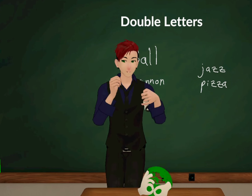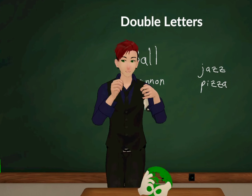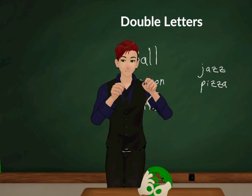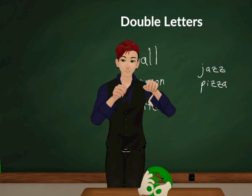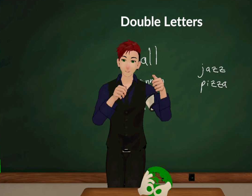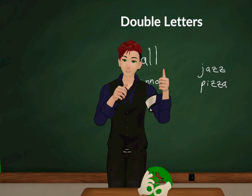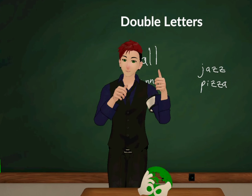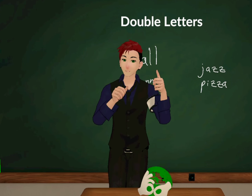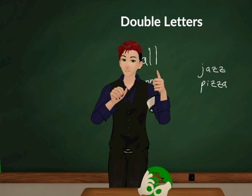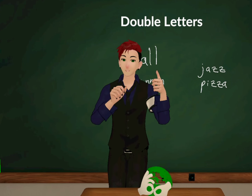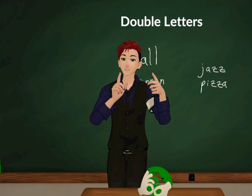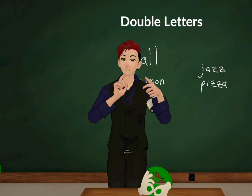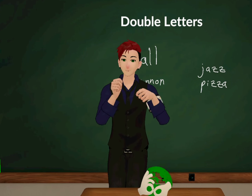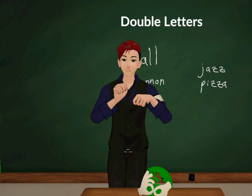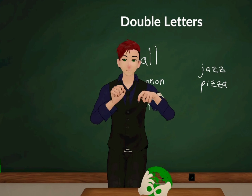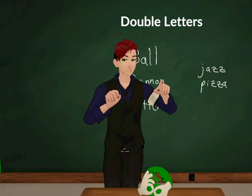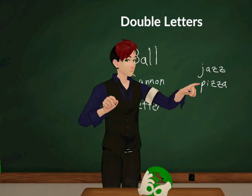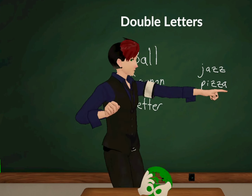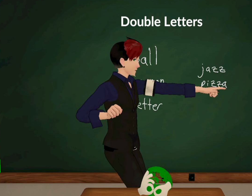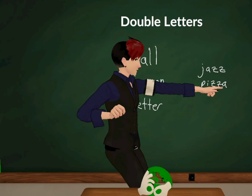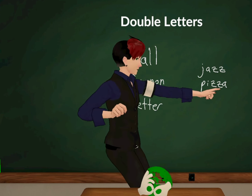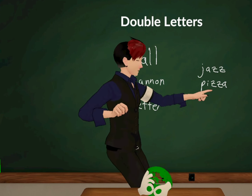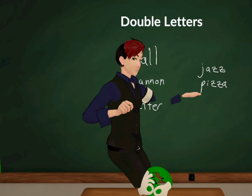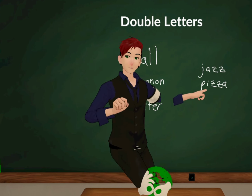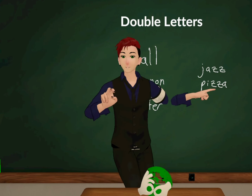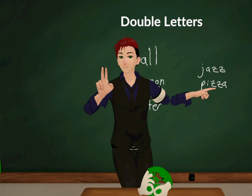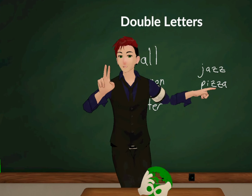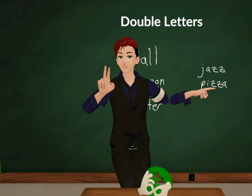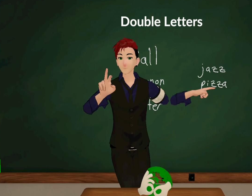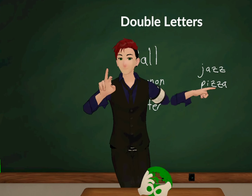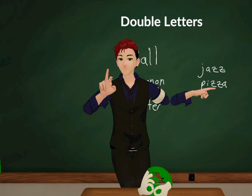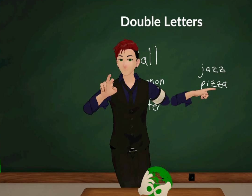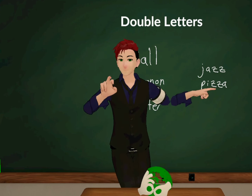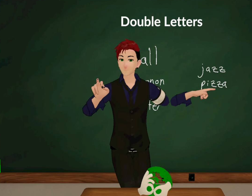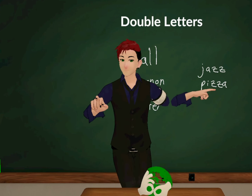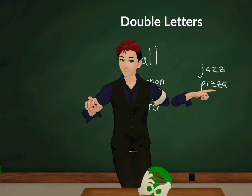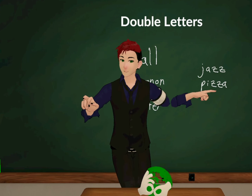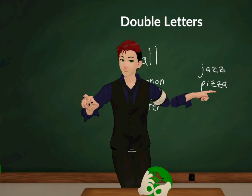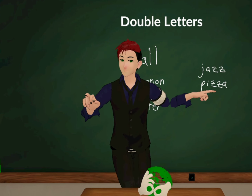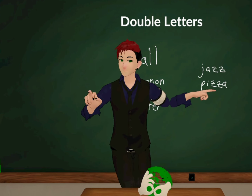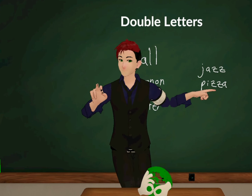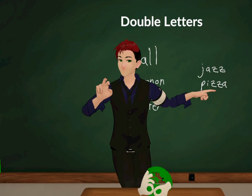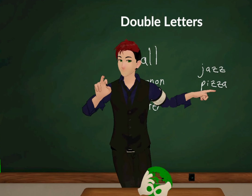I see in a lot of other areas, is literally just your double Z. Pizza.